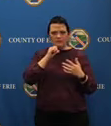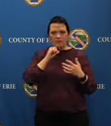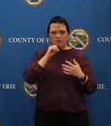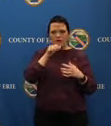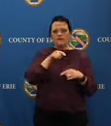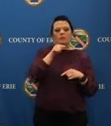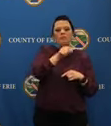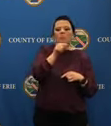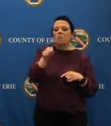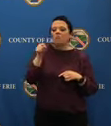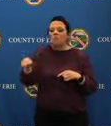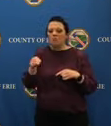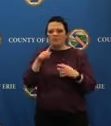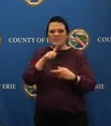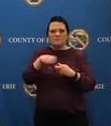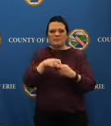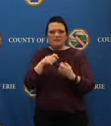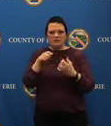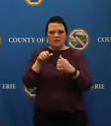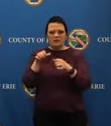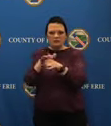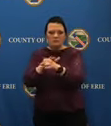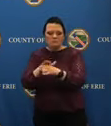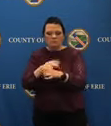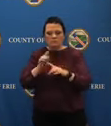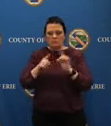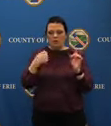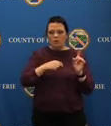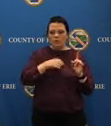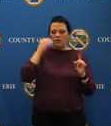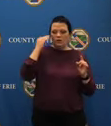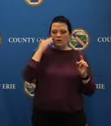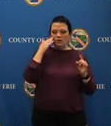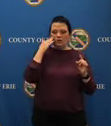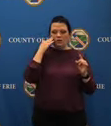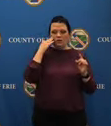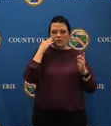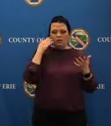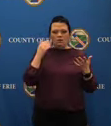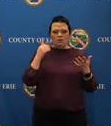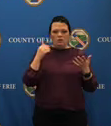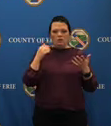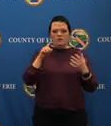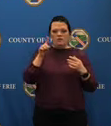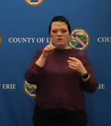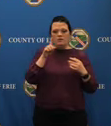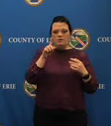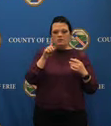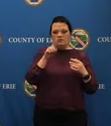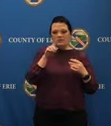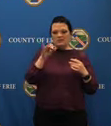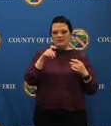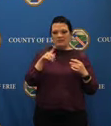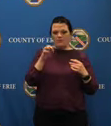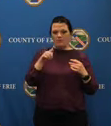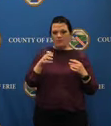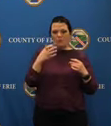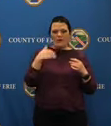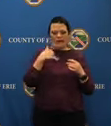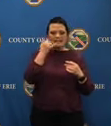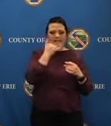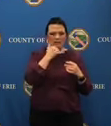to any particular zip code, but we know that one of the, as I said, the zip code map has a little error between